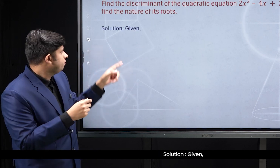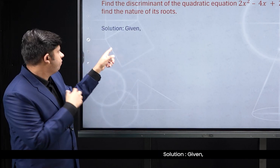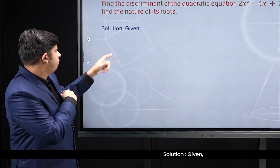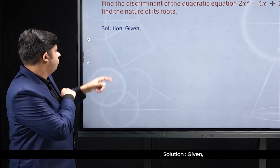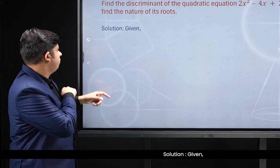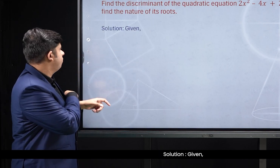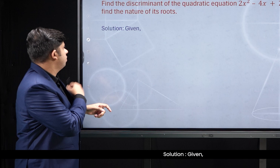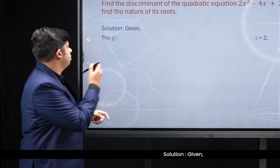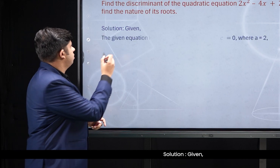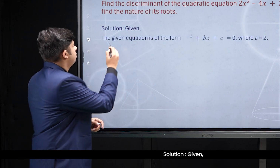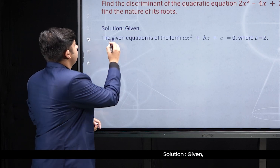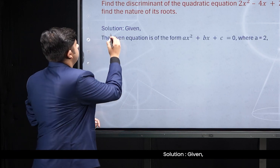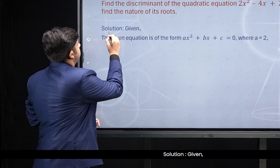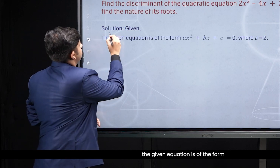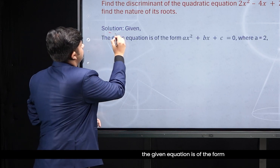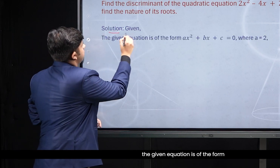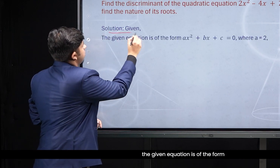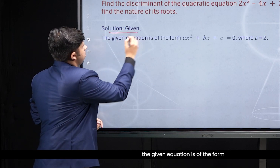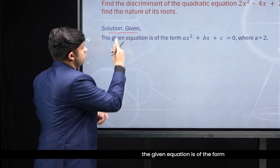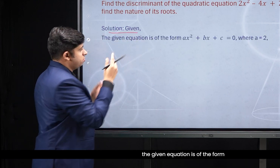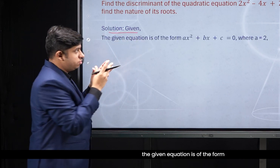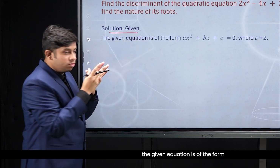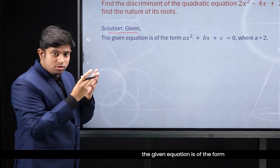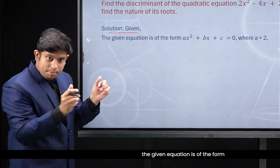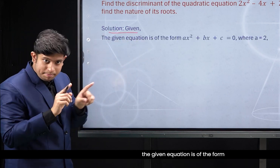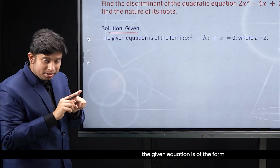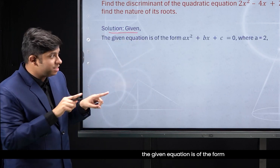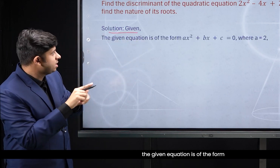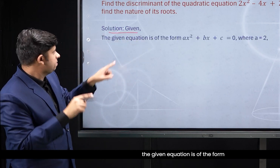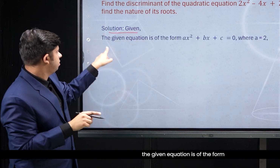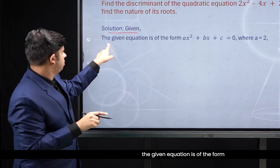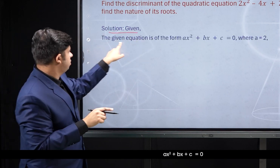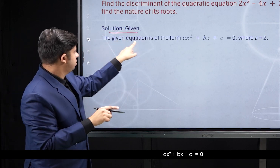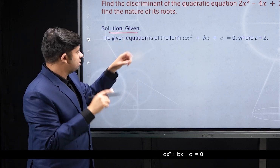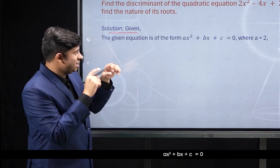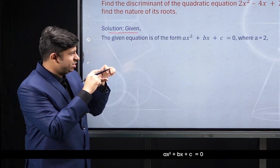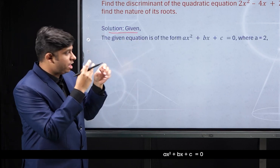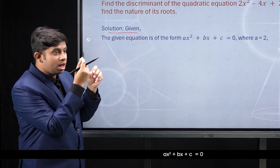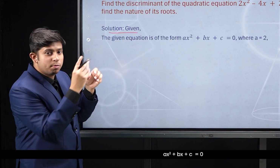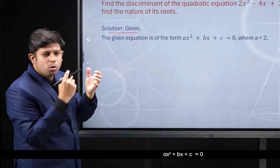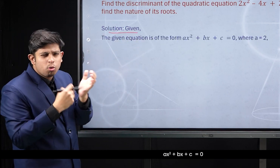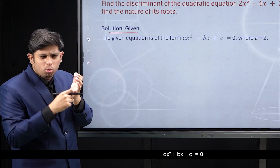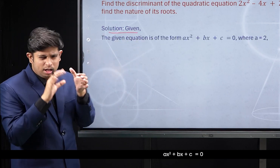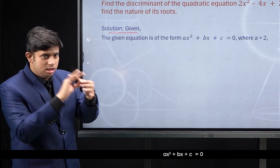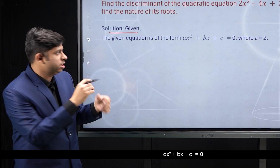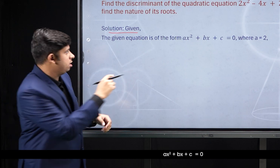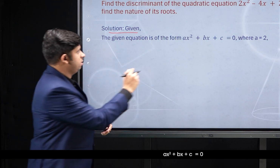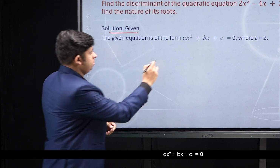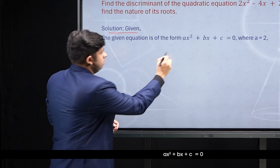Solution: given. The given equation is of the form ax square plus bx plus c equal to